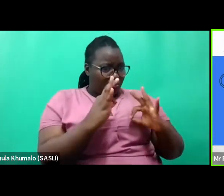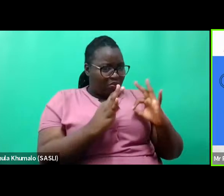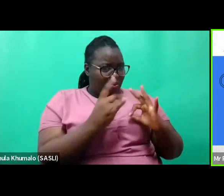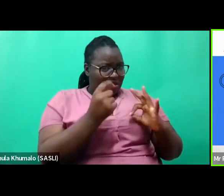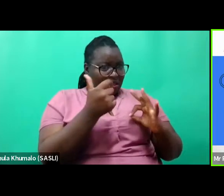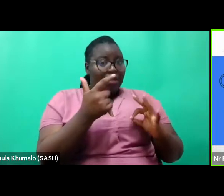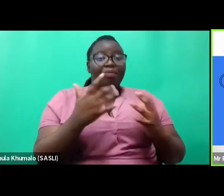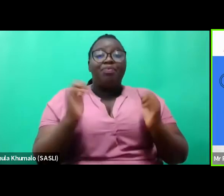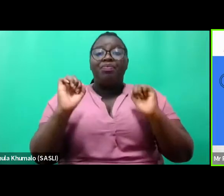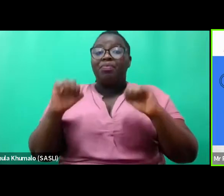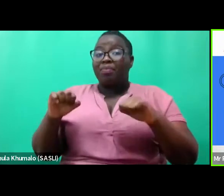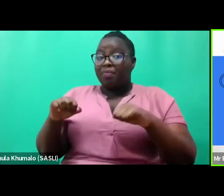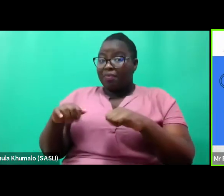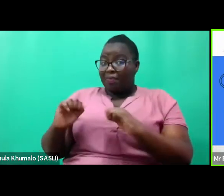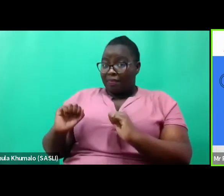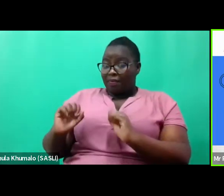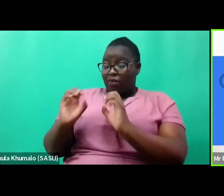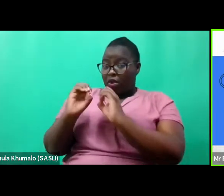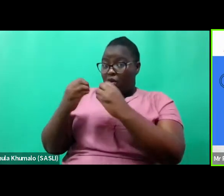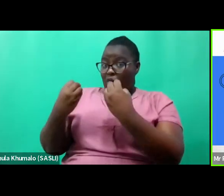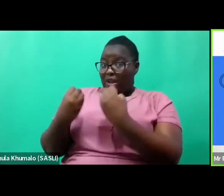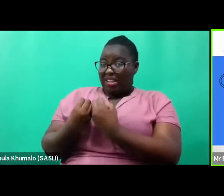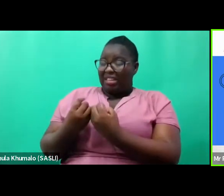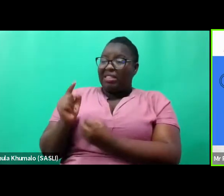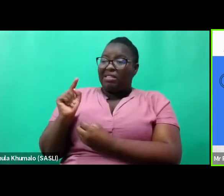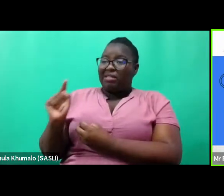organization helped